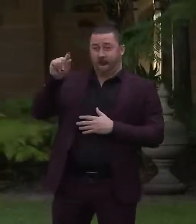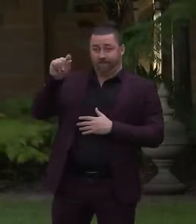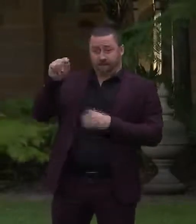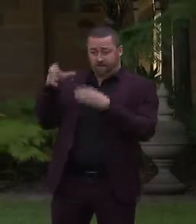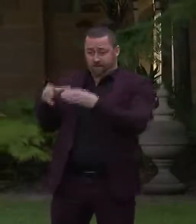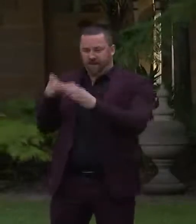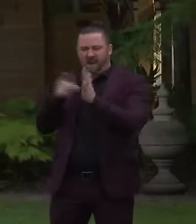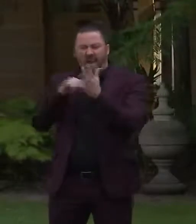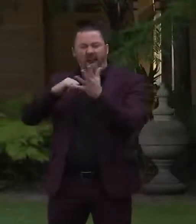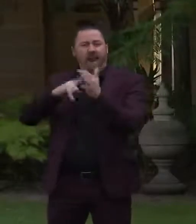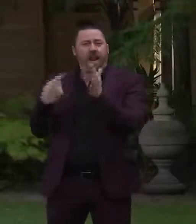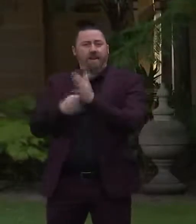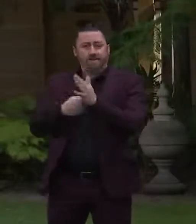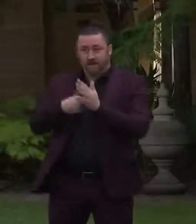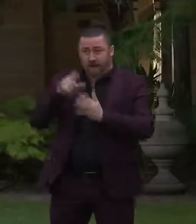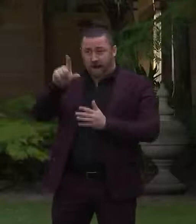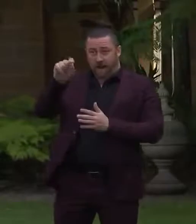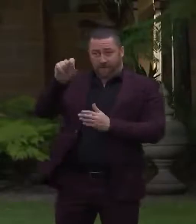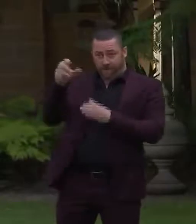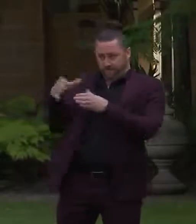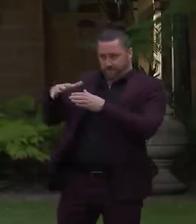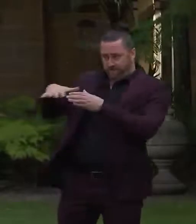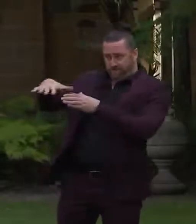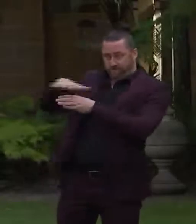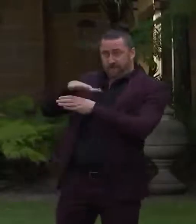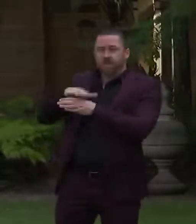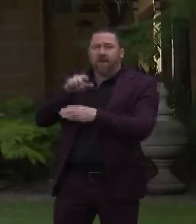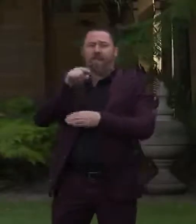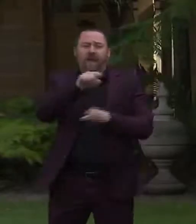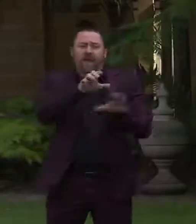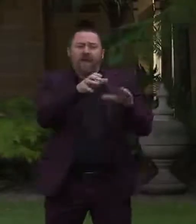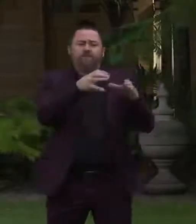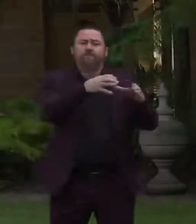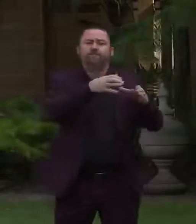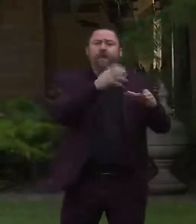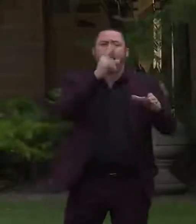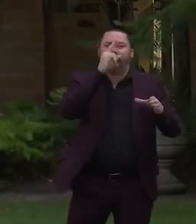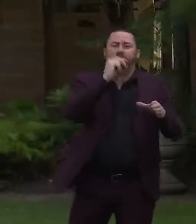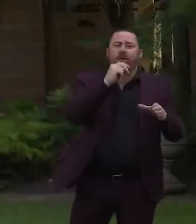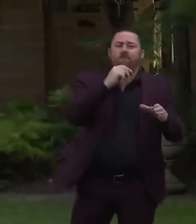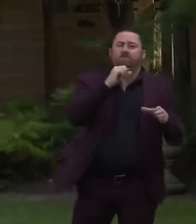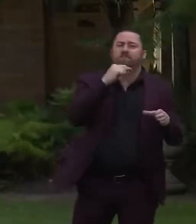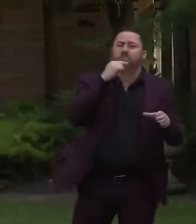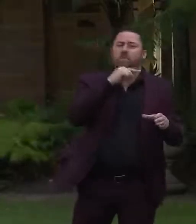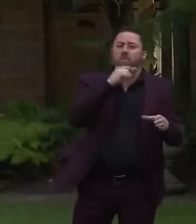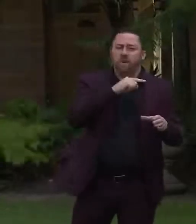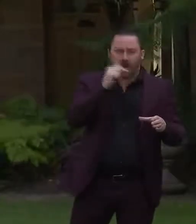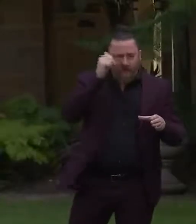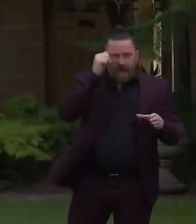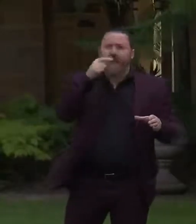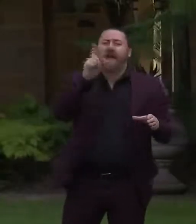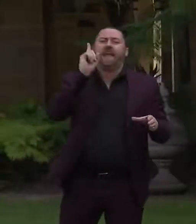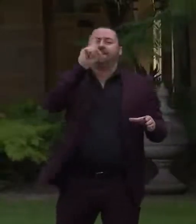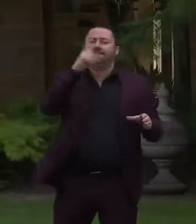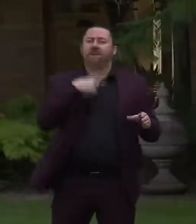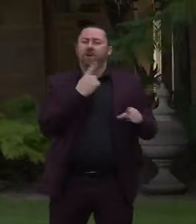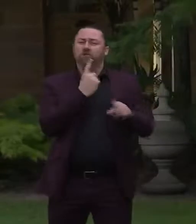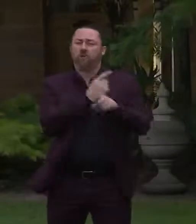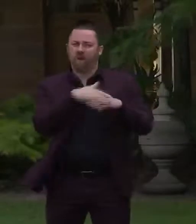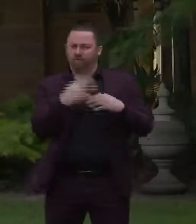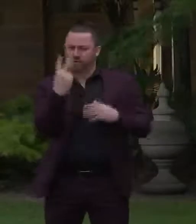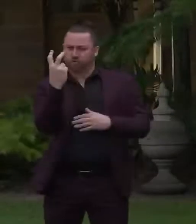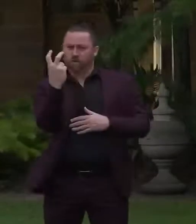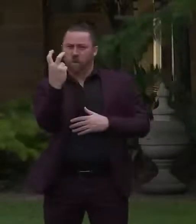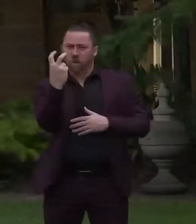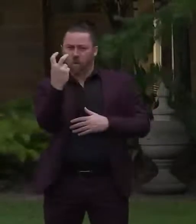in that cluster. Now, the first cluster, remember yesterday I spoke about 2 cases that we're investigating